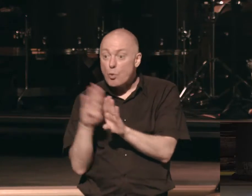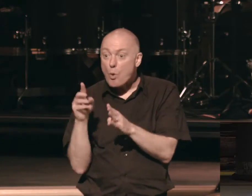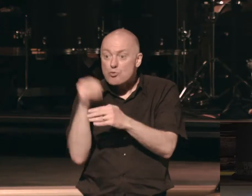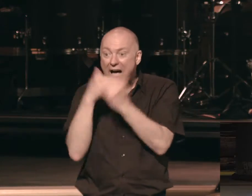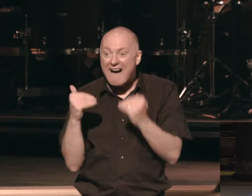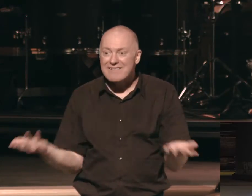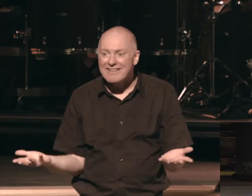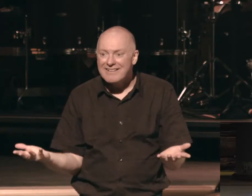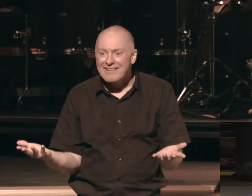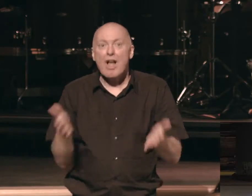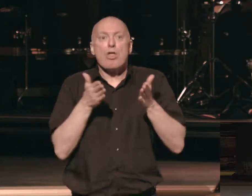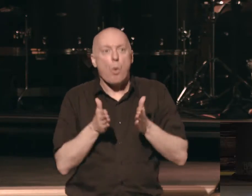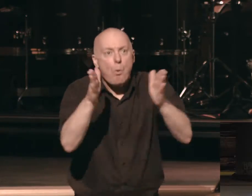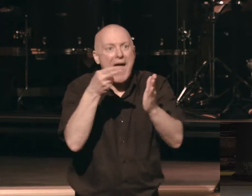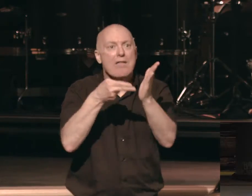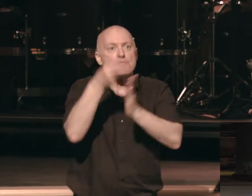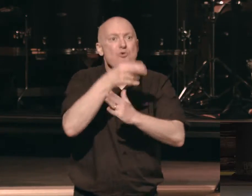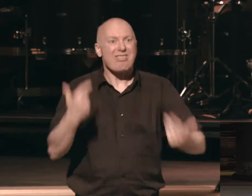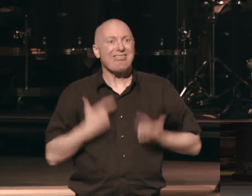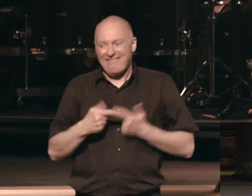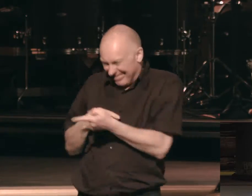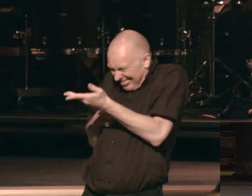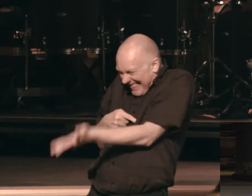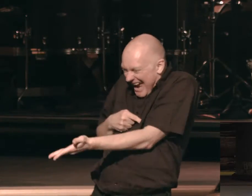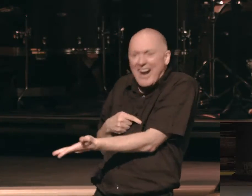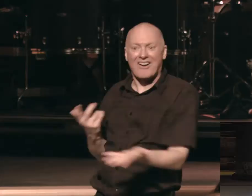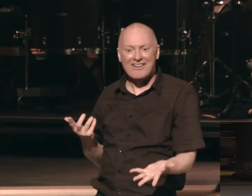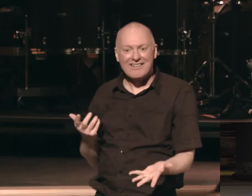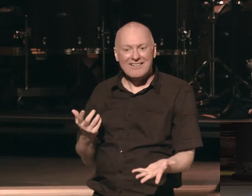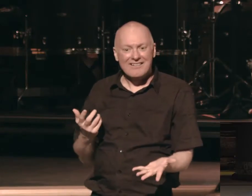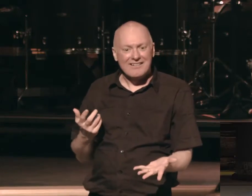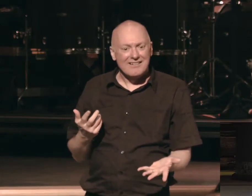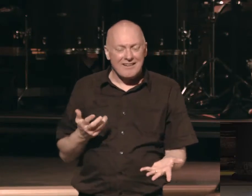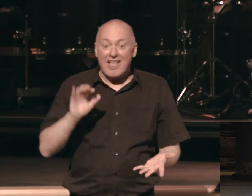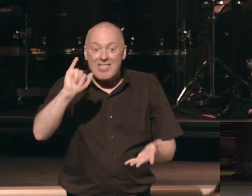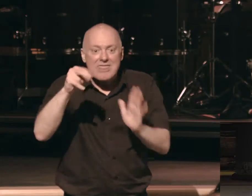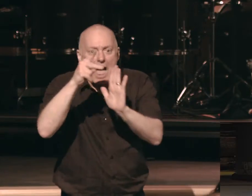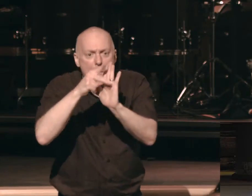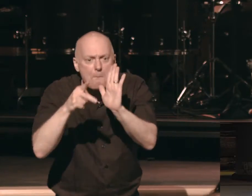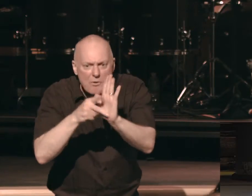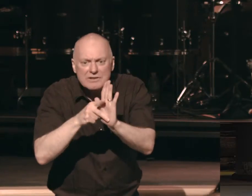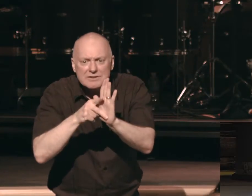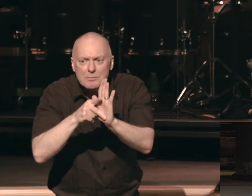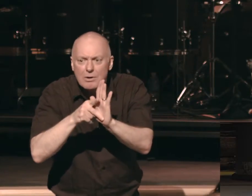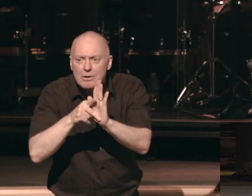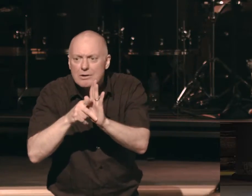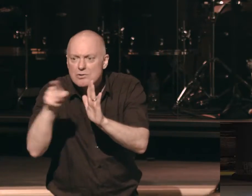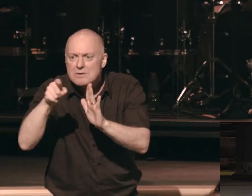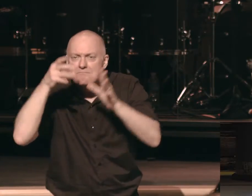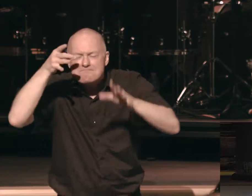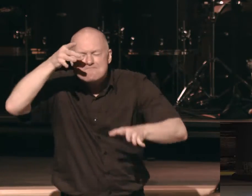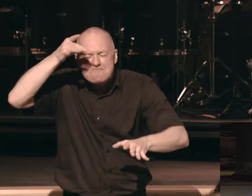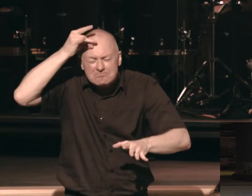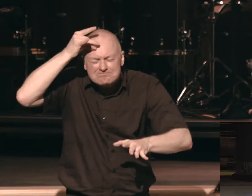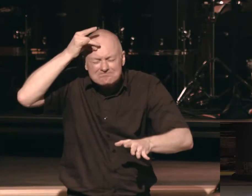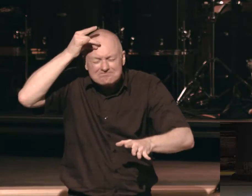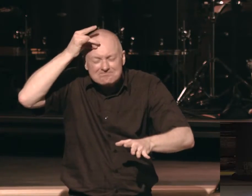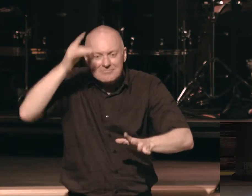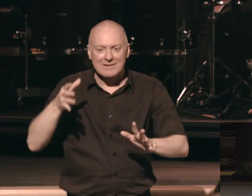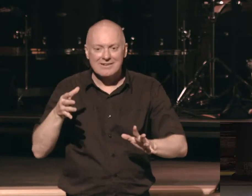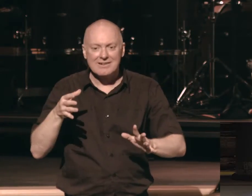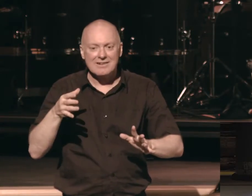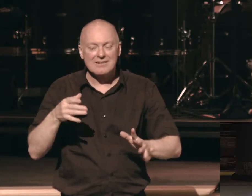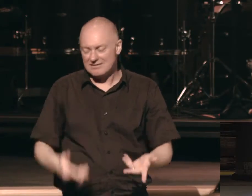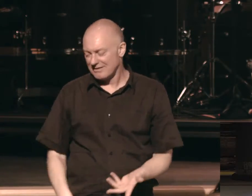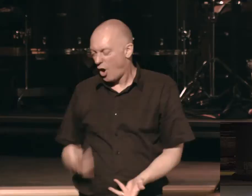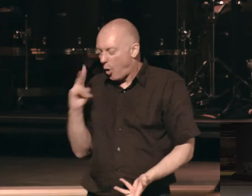heaven, the way, the truth, and the life. Again, take this principle to your life.